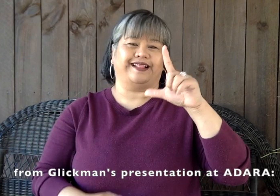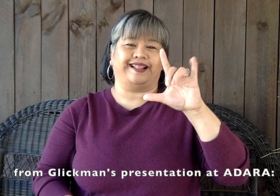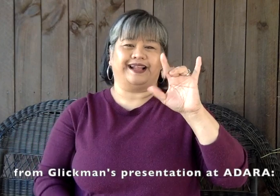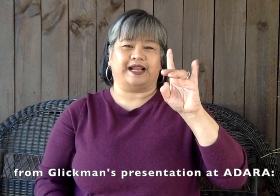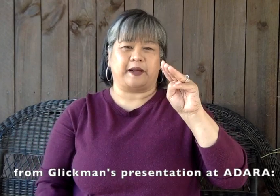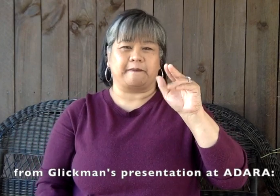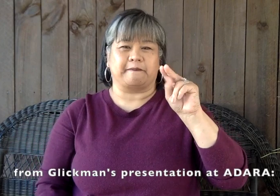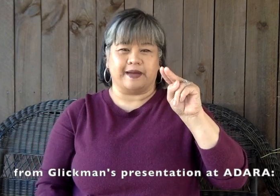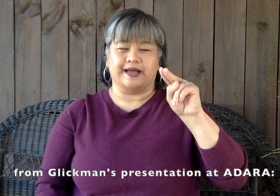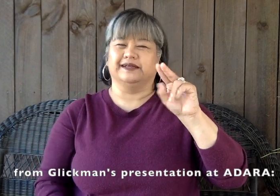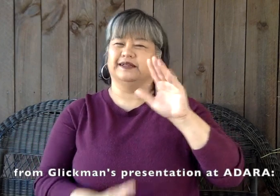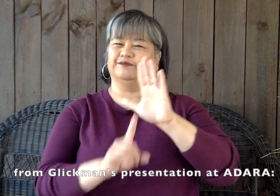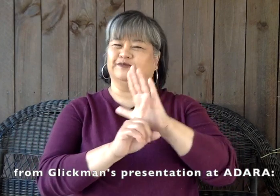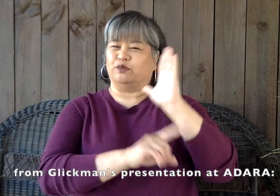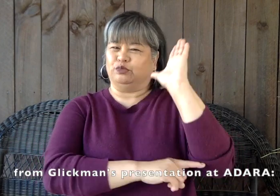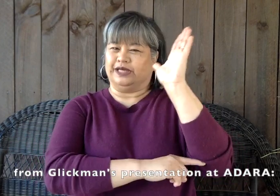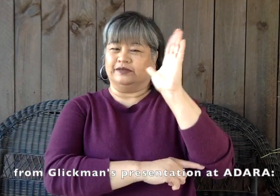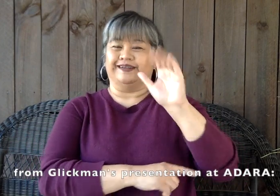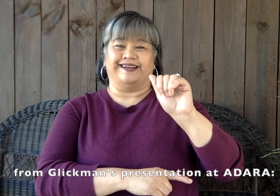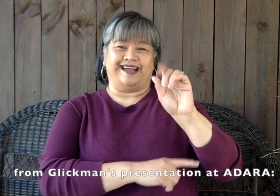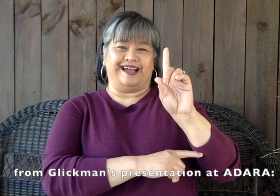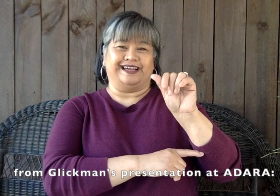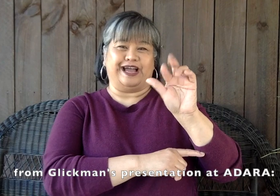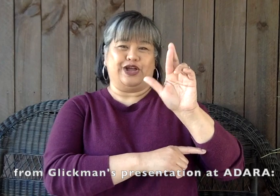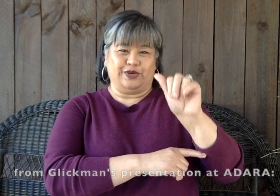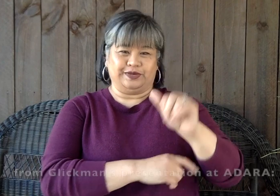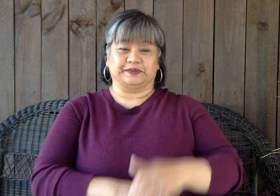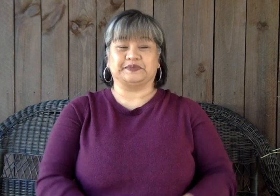From Glickman's presentation at the ADARA,